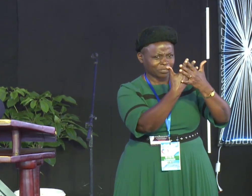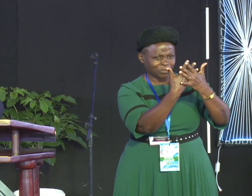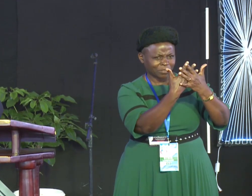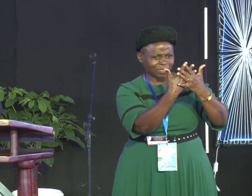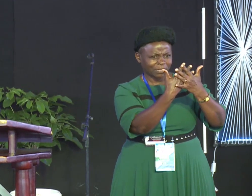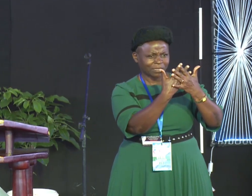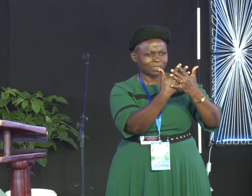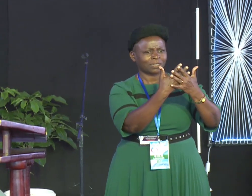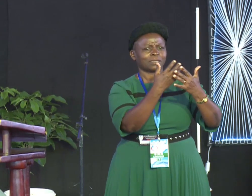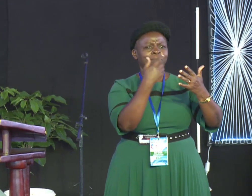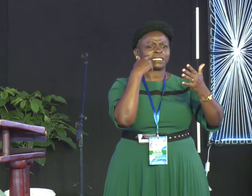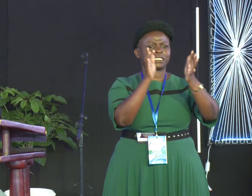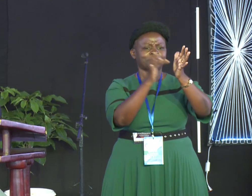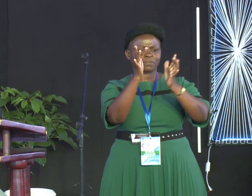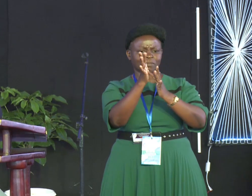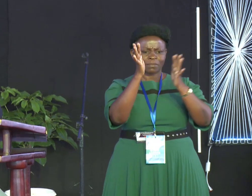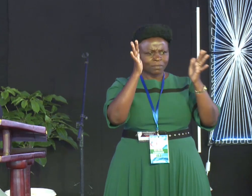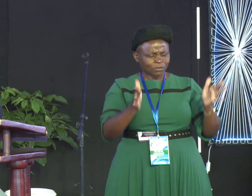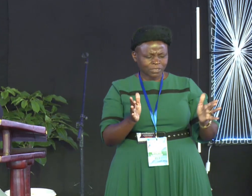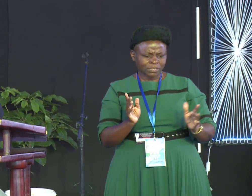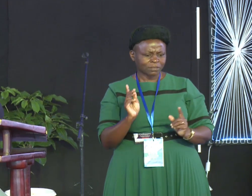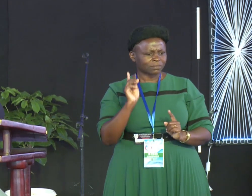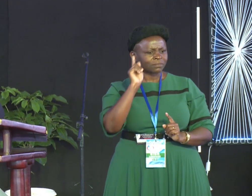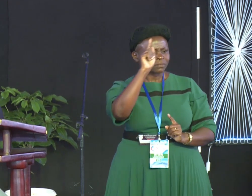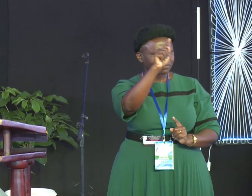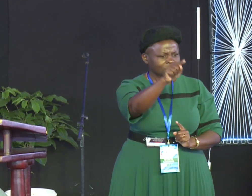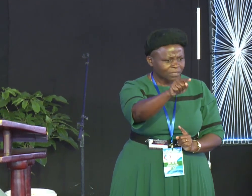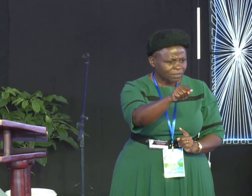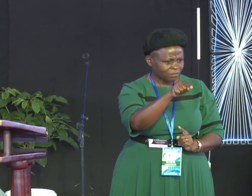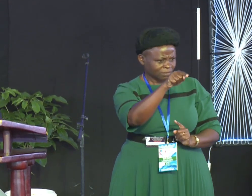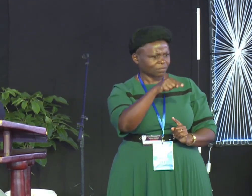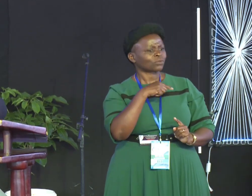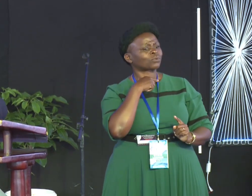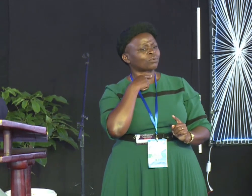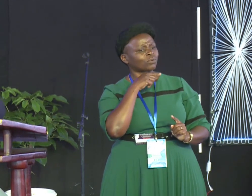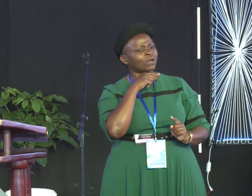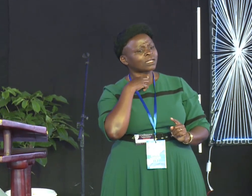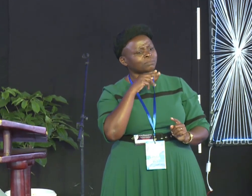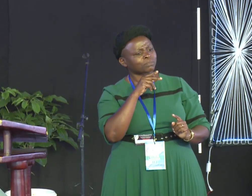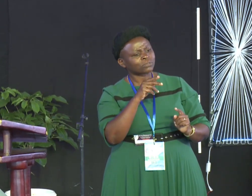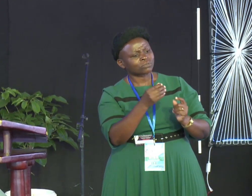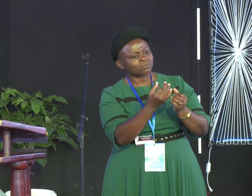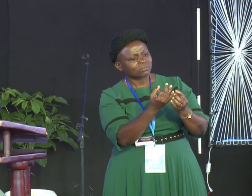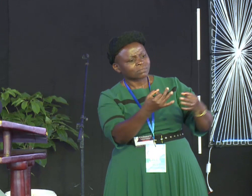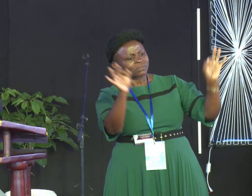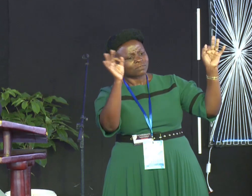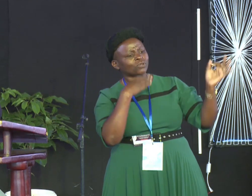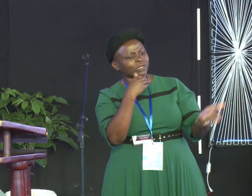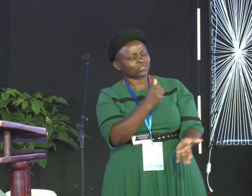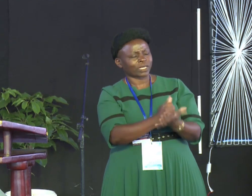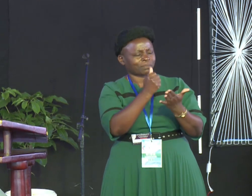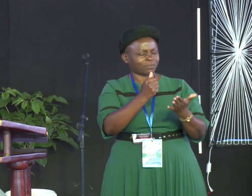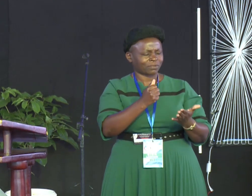ali mukomera abataase. The apostle Paul writes to the church, he was in prison and believers had come to him for help.